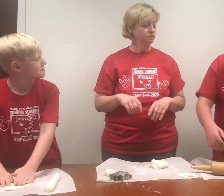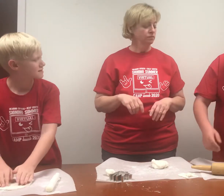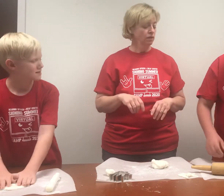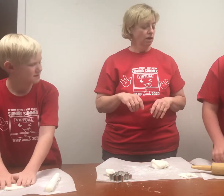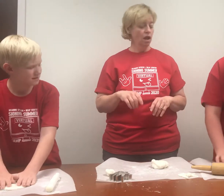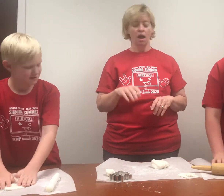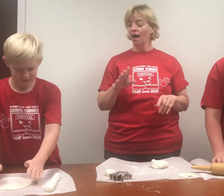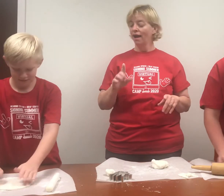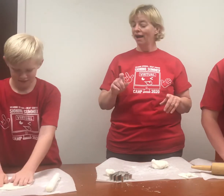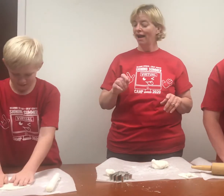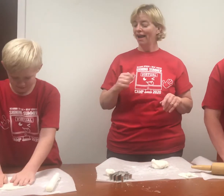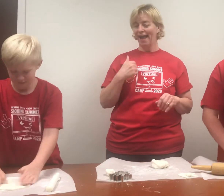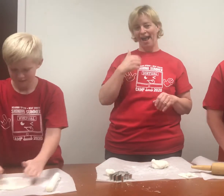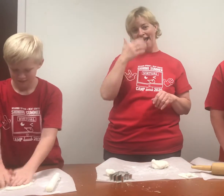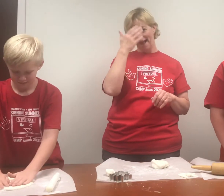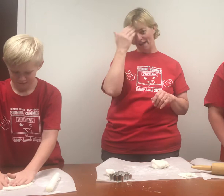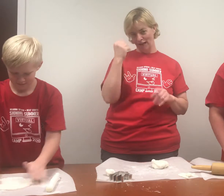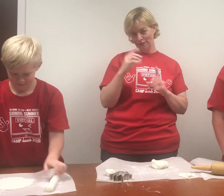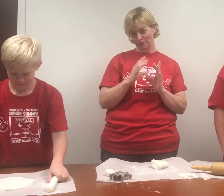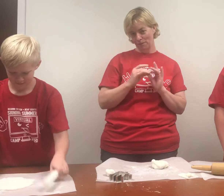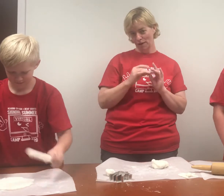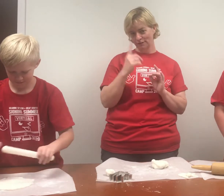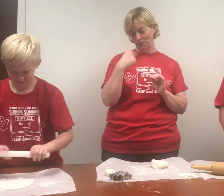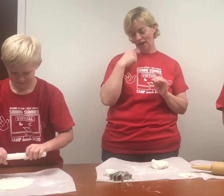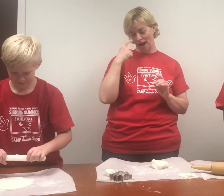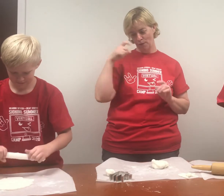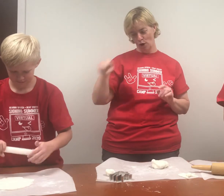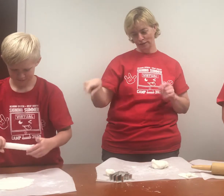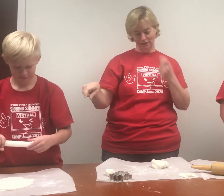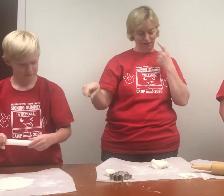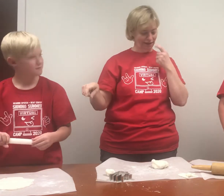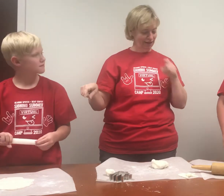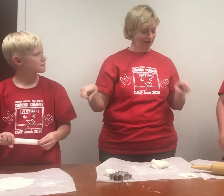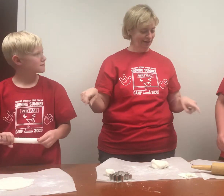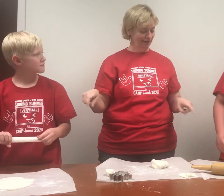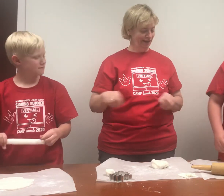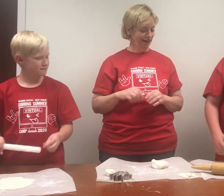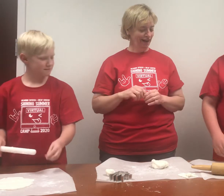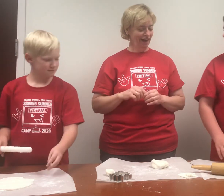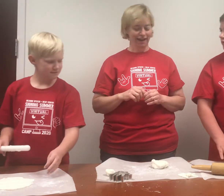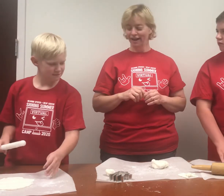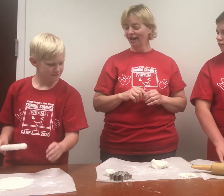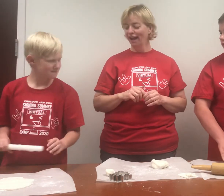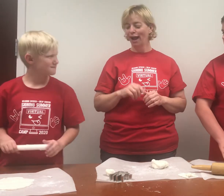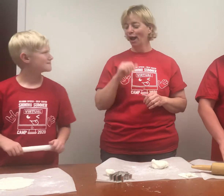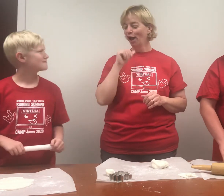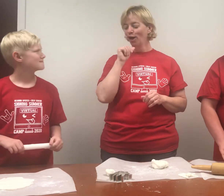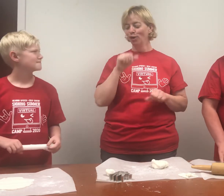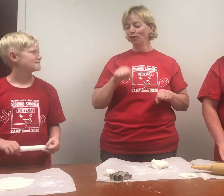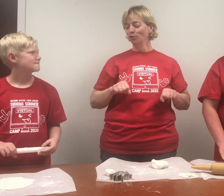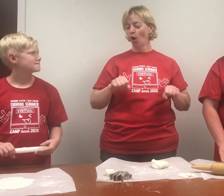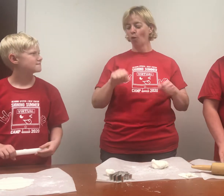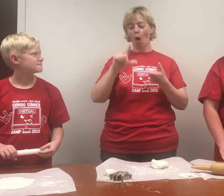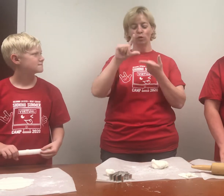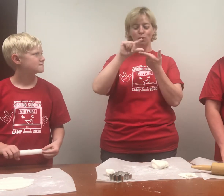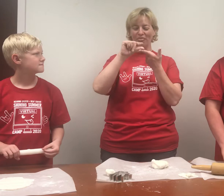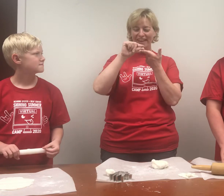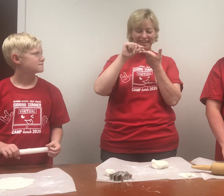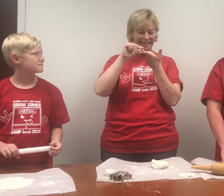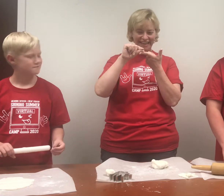hours, and then that's it. Oh, and I forgot to mention something that I'm noticing here. You're not going